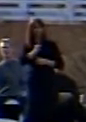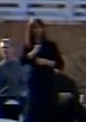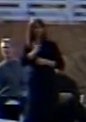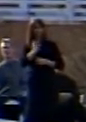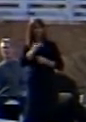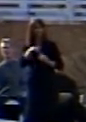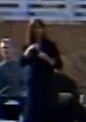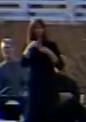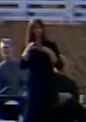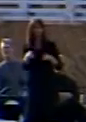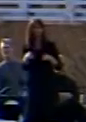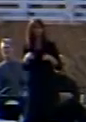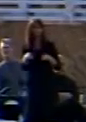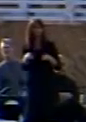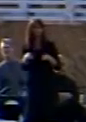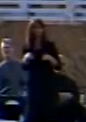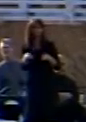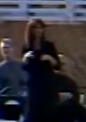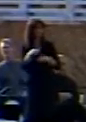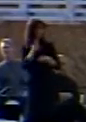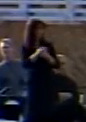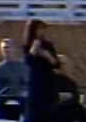our unique way.